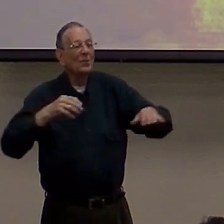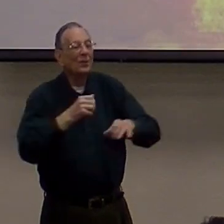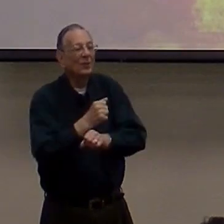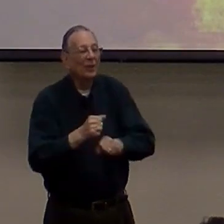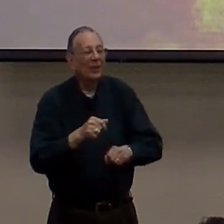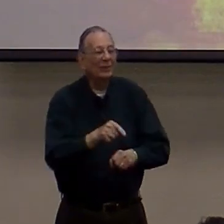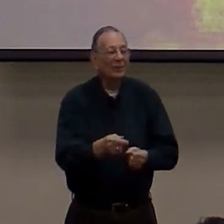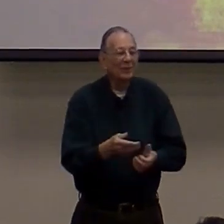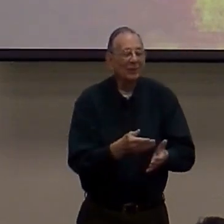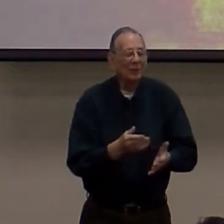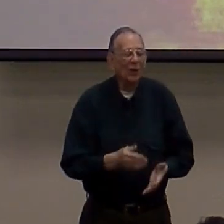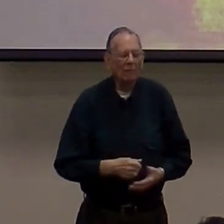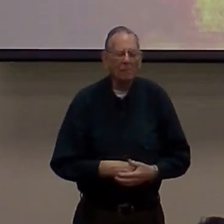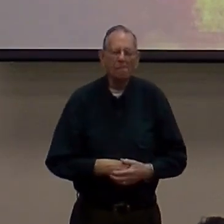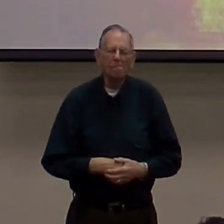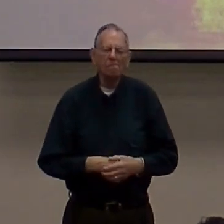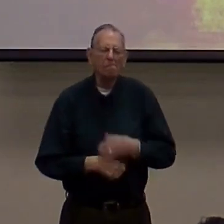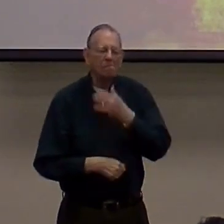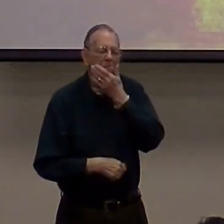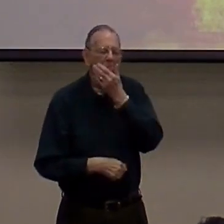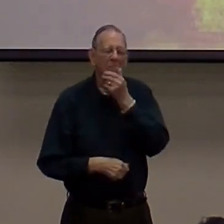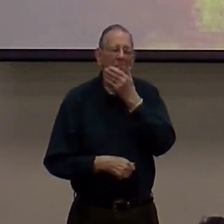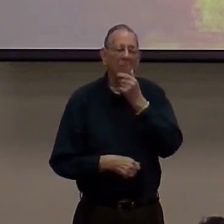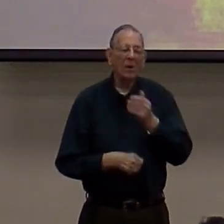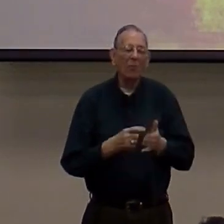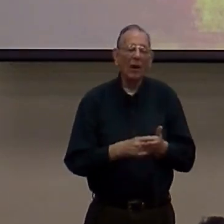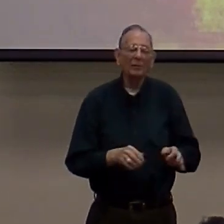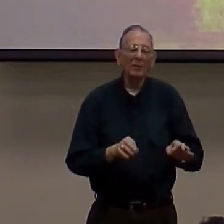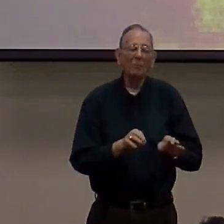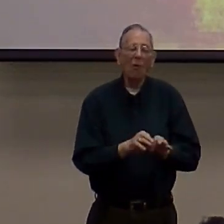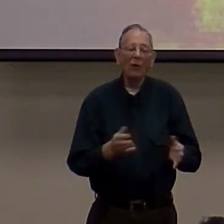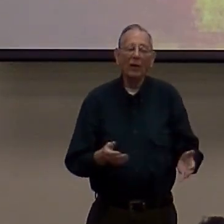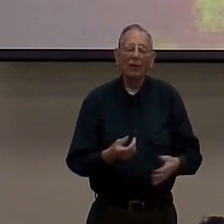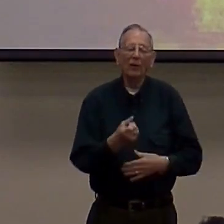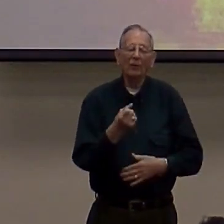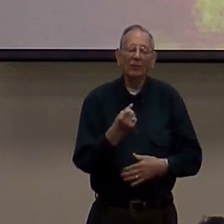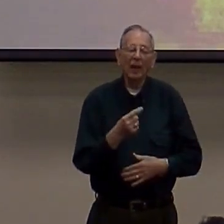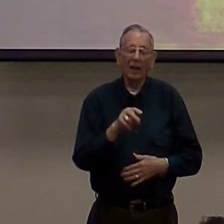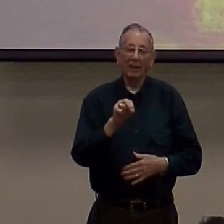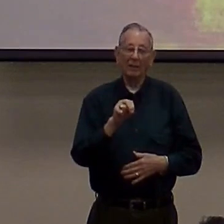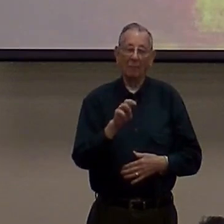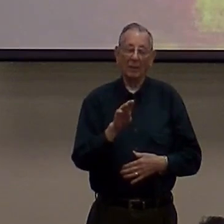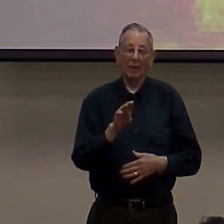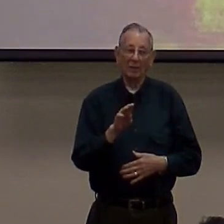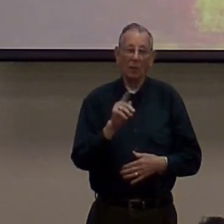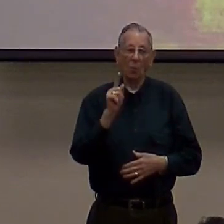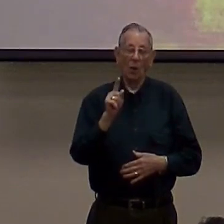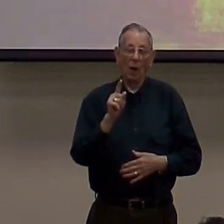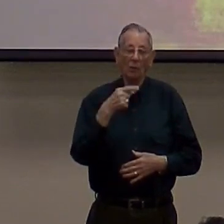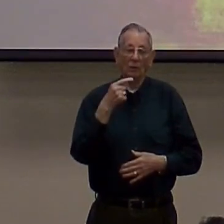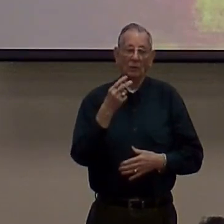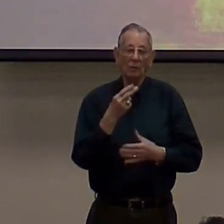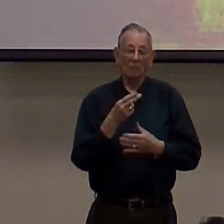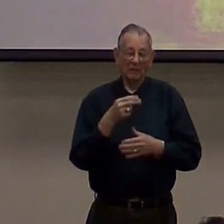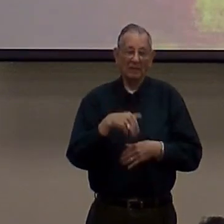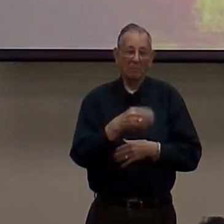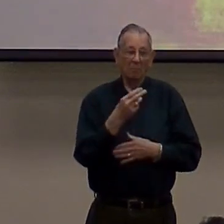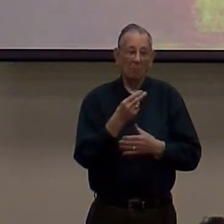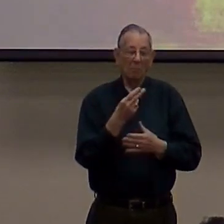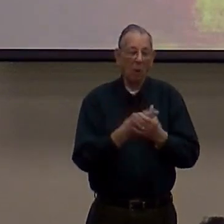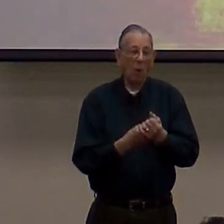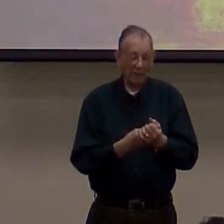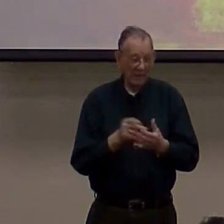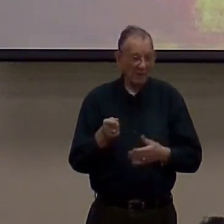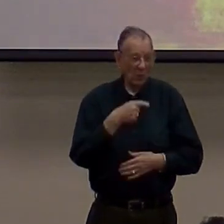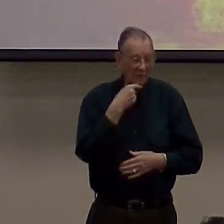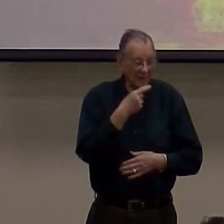servants. Now, I think what's important here to understand that Nebuchadnezzar is the one who said both of these things. He's